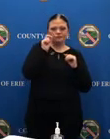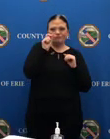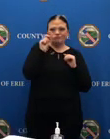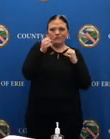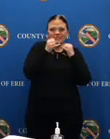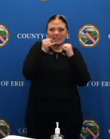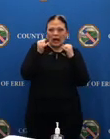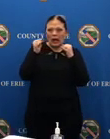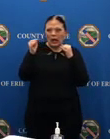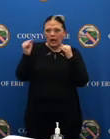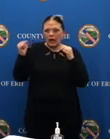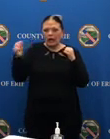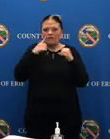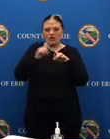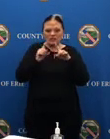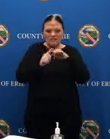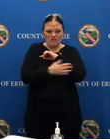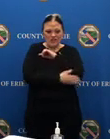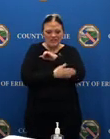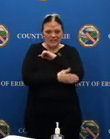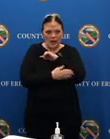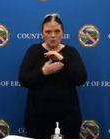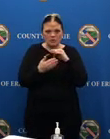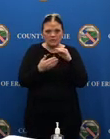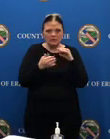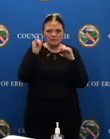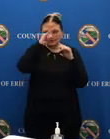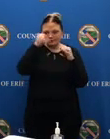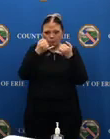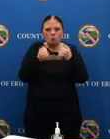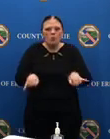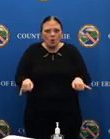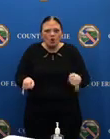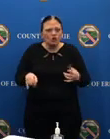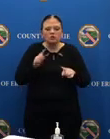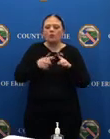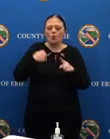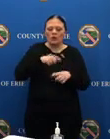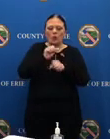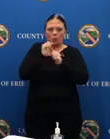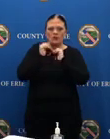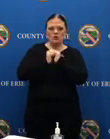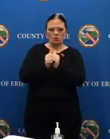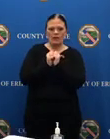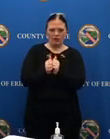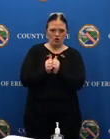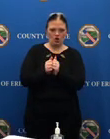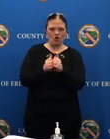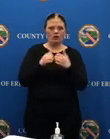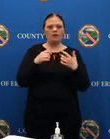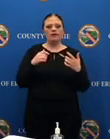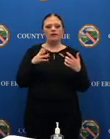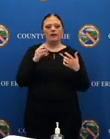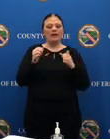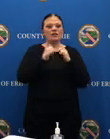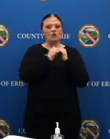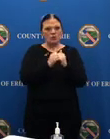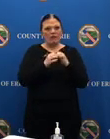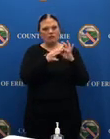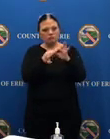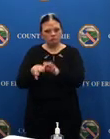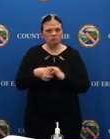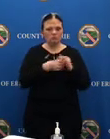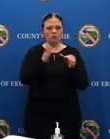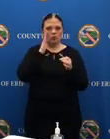different county governments, but we are all one in Western New York. We are working together to address this, and together we will get through it as long